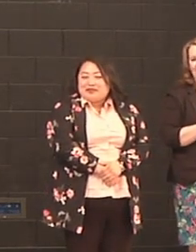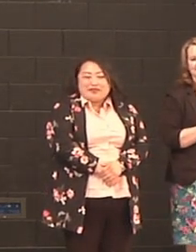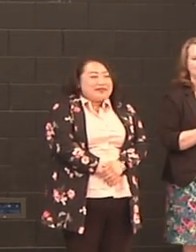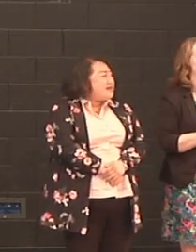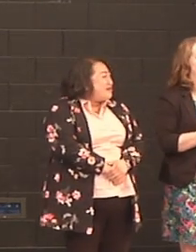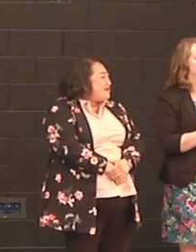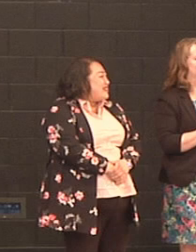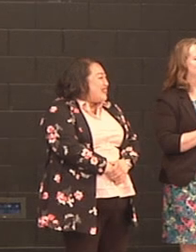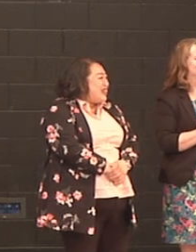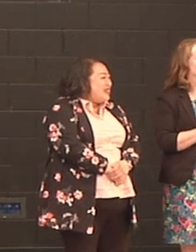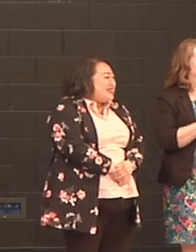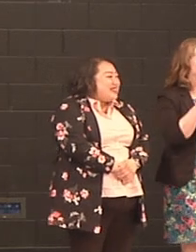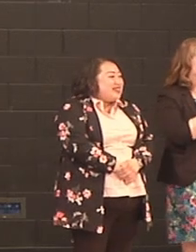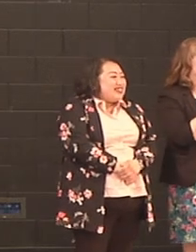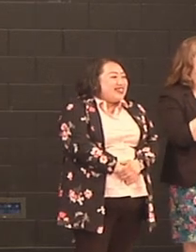Johnson High School.